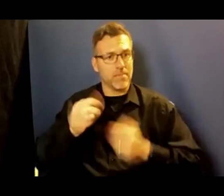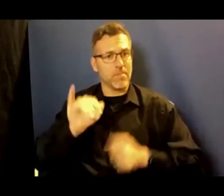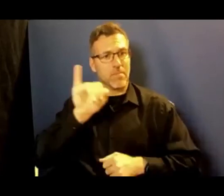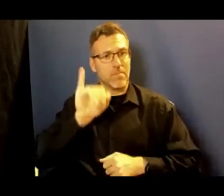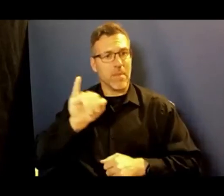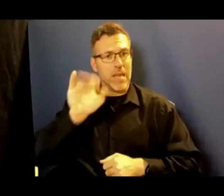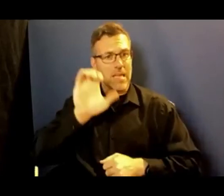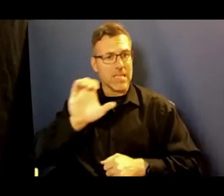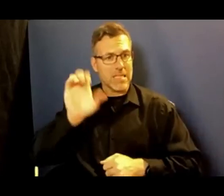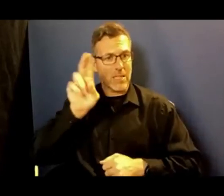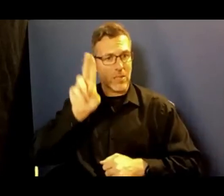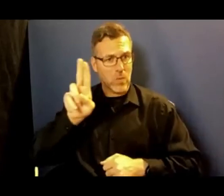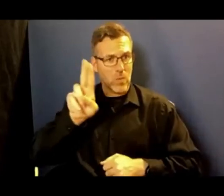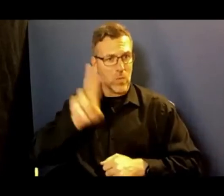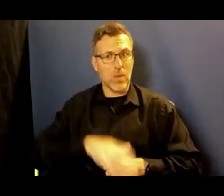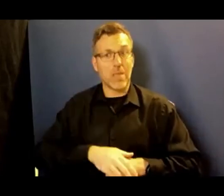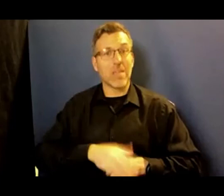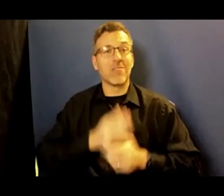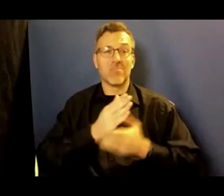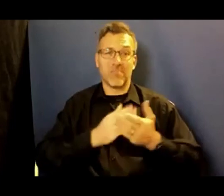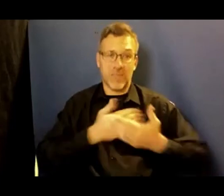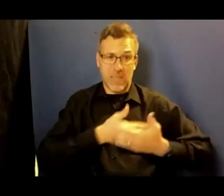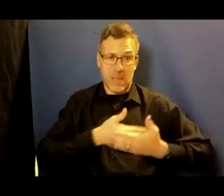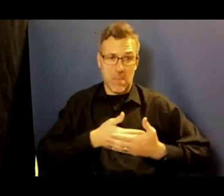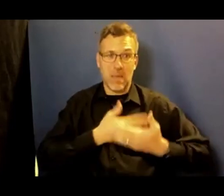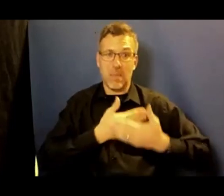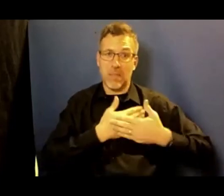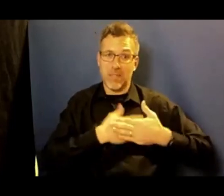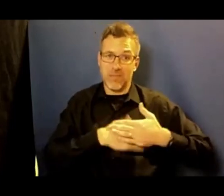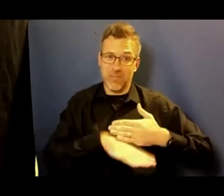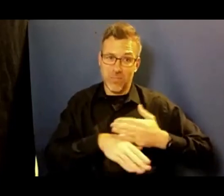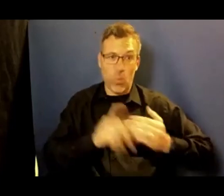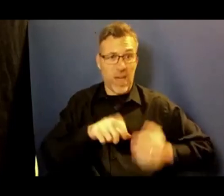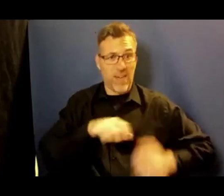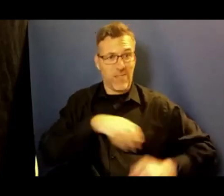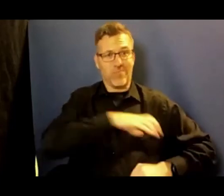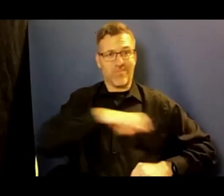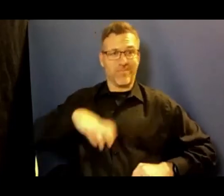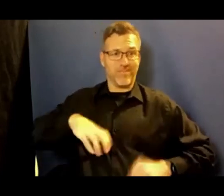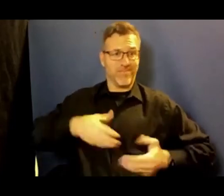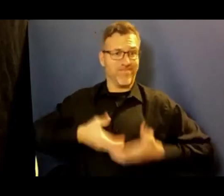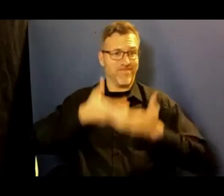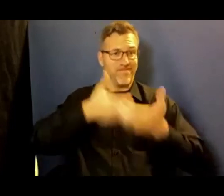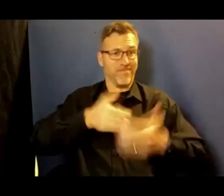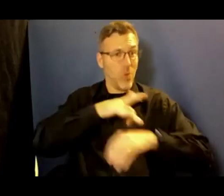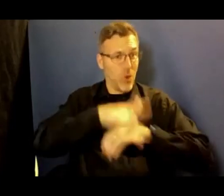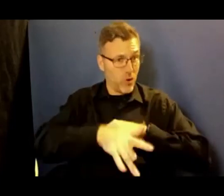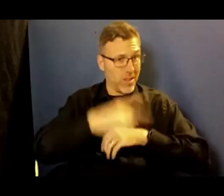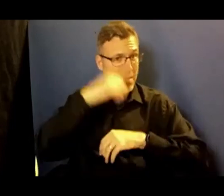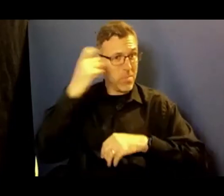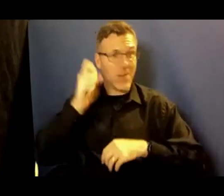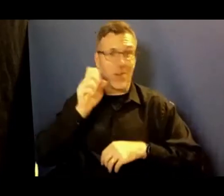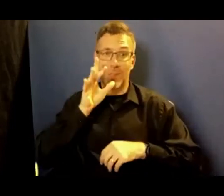And we've had to deliver some babies early with the hope that they'll survive because mother is dying.